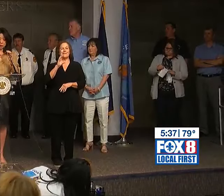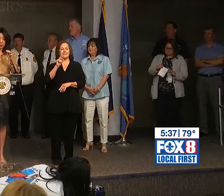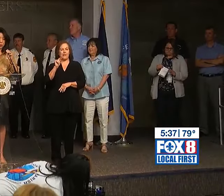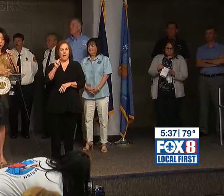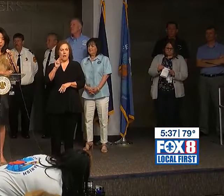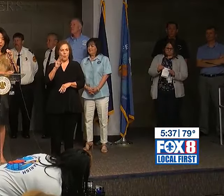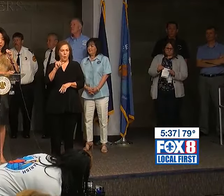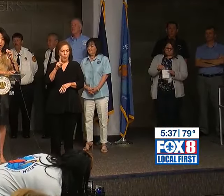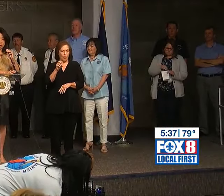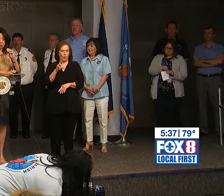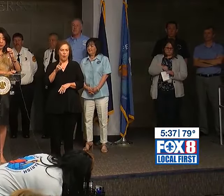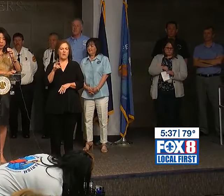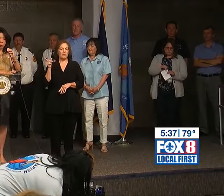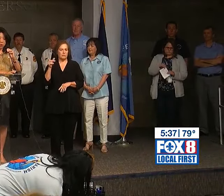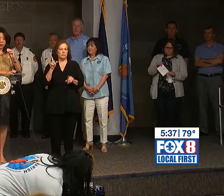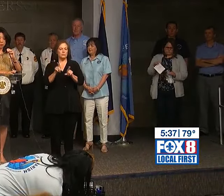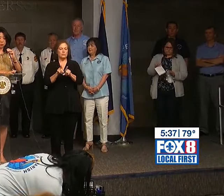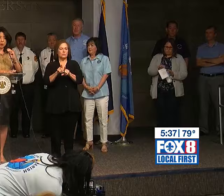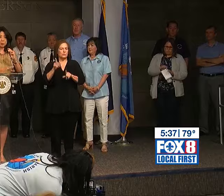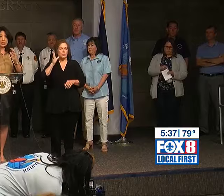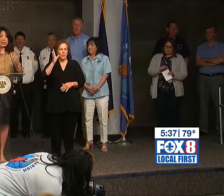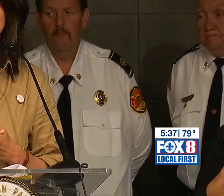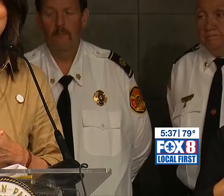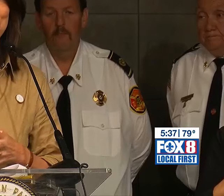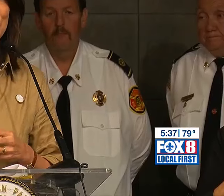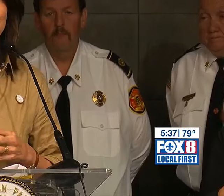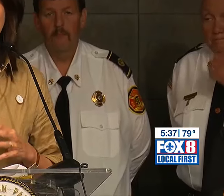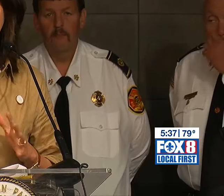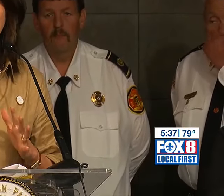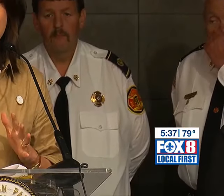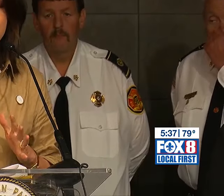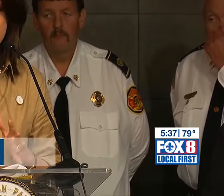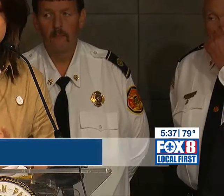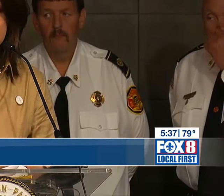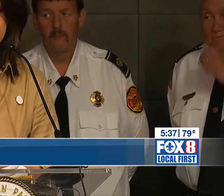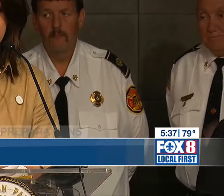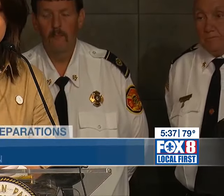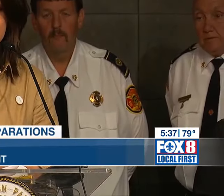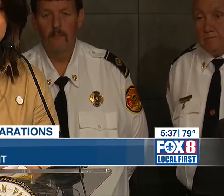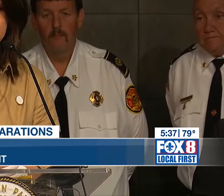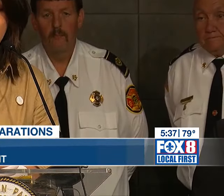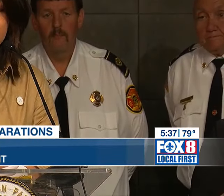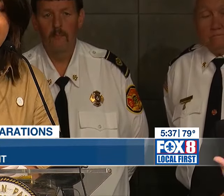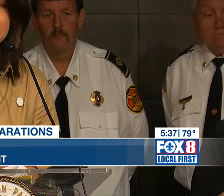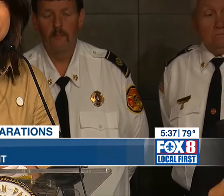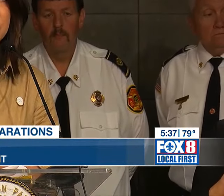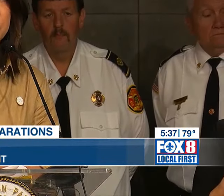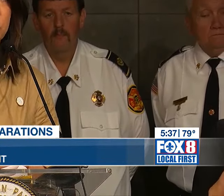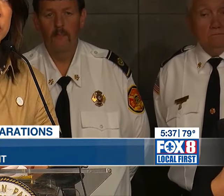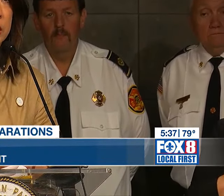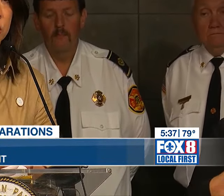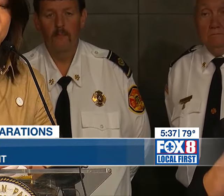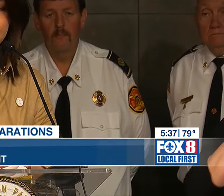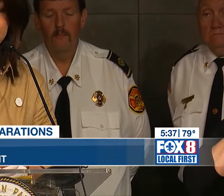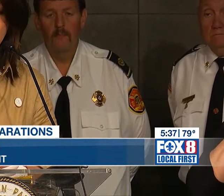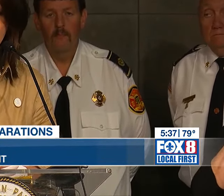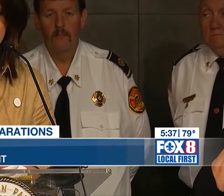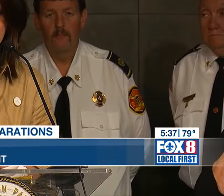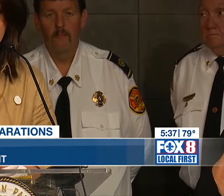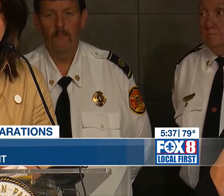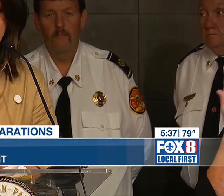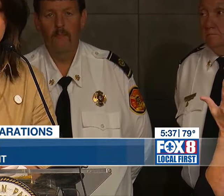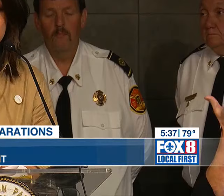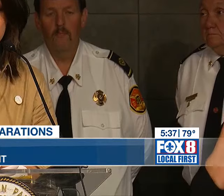Parish officials urge everyone to prepare now. There's no other way for me to say this. The forecasts that have been released so